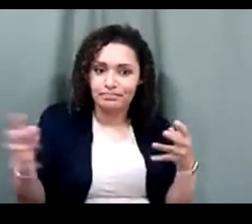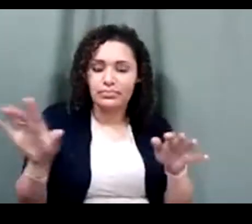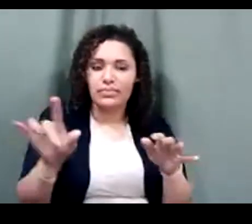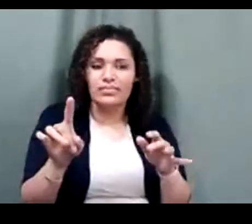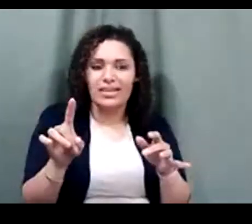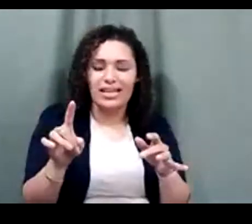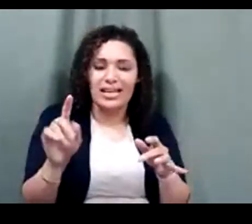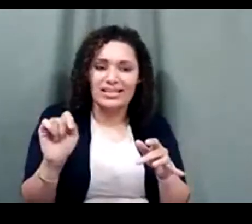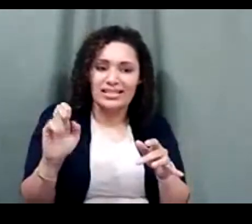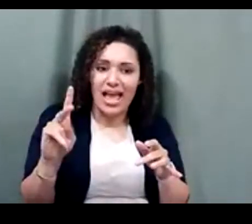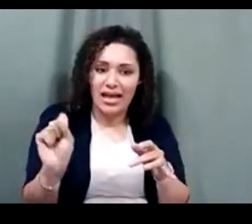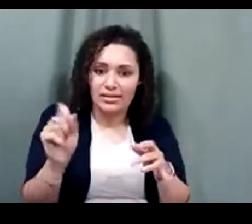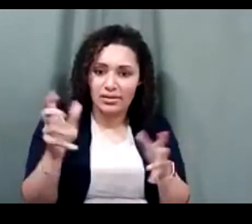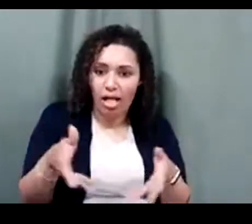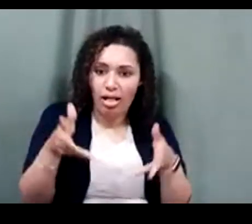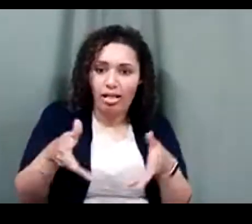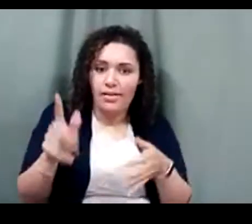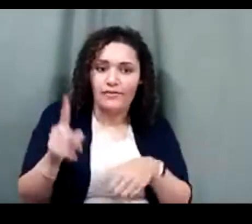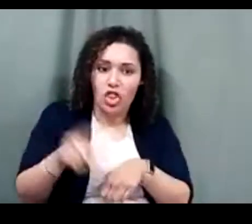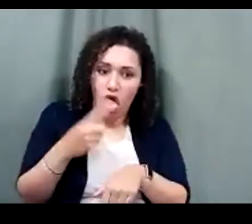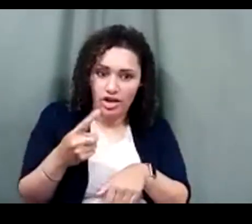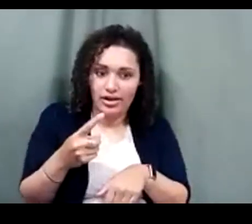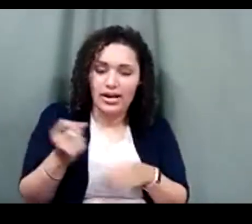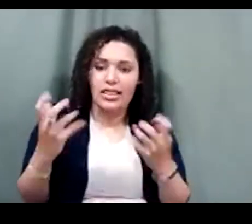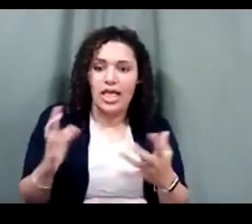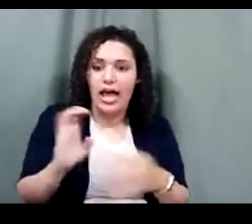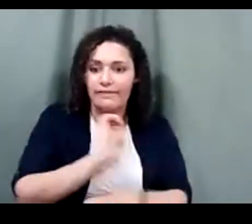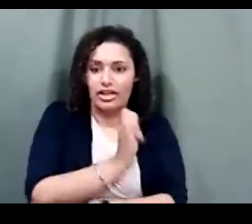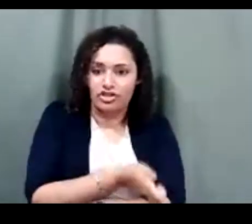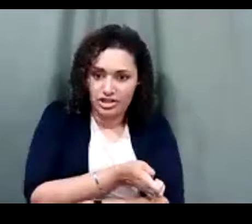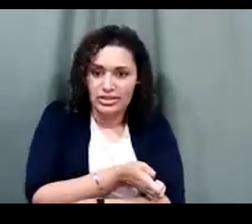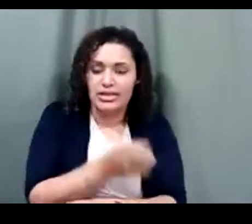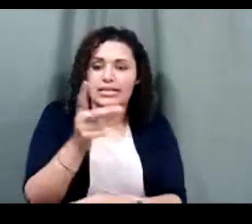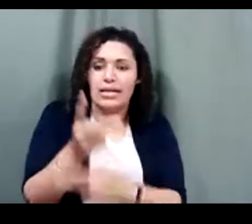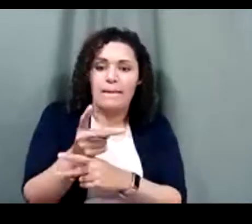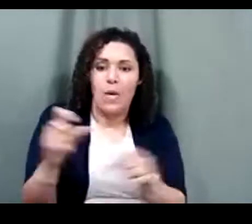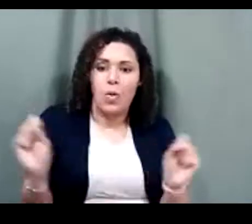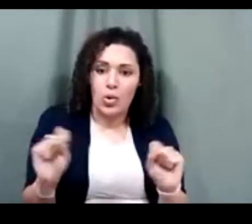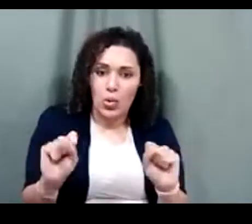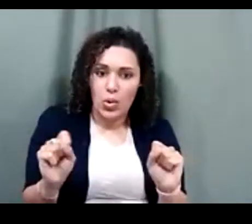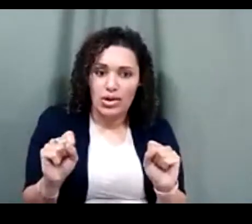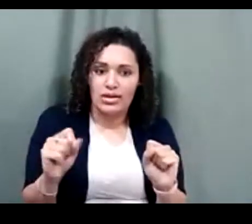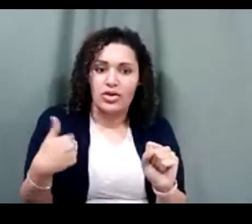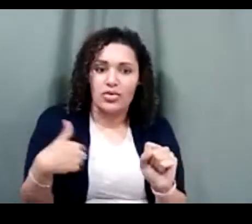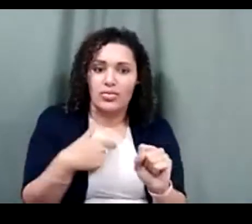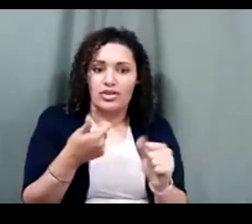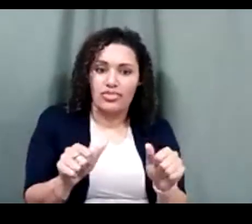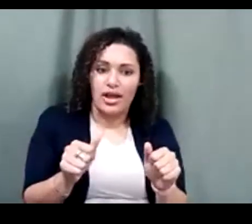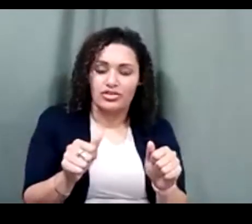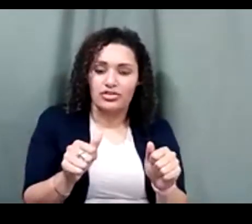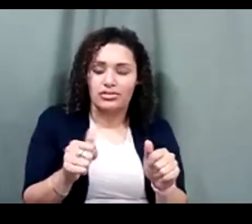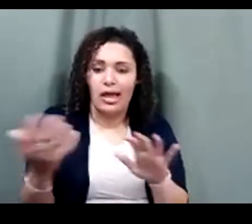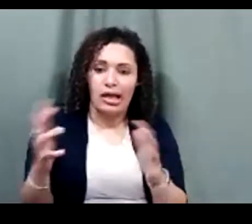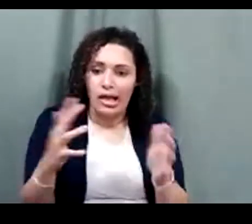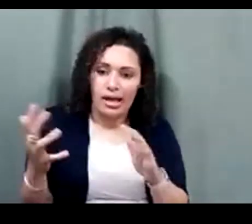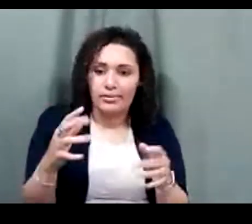and it takes a lot of energy to keep the wine chilled. Cool. So we're trying to go back and forth on how much that